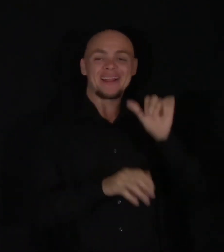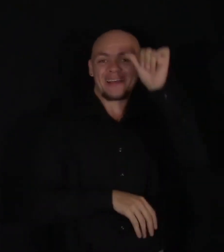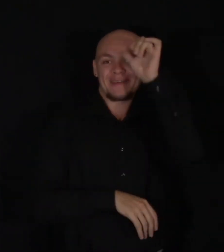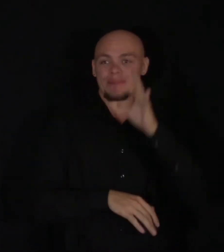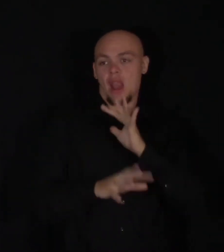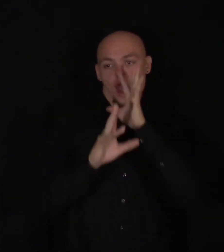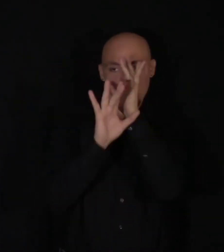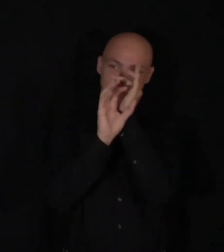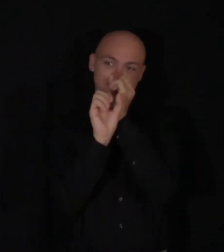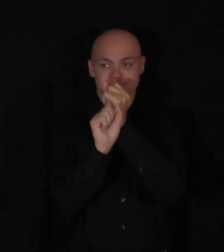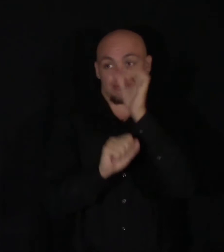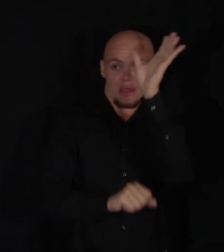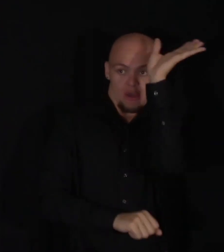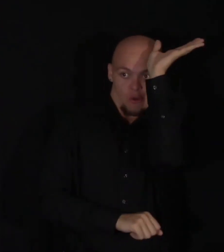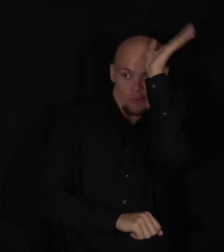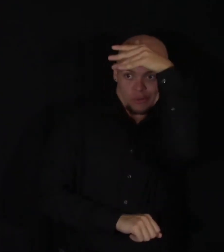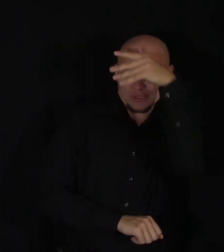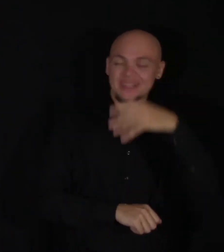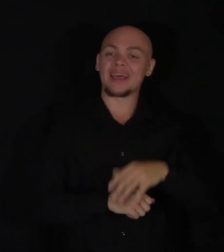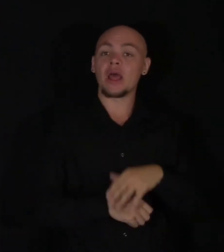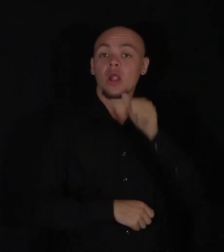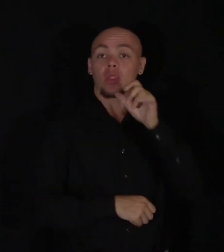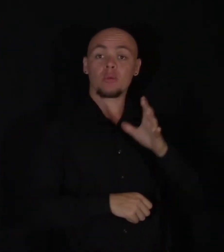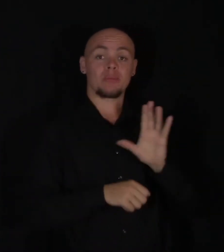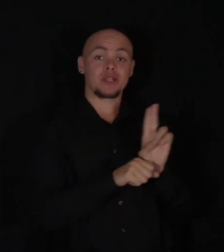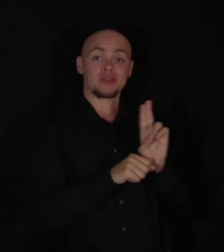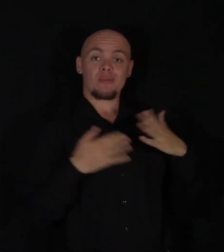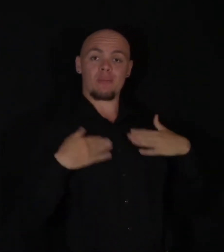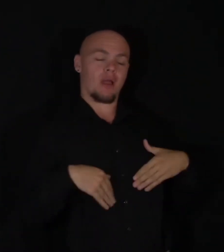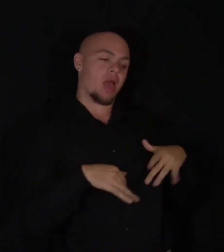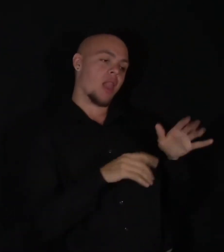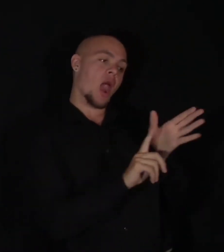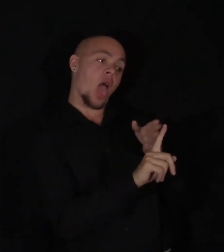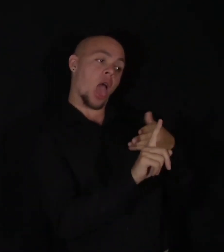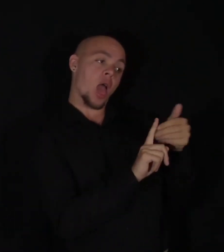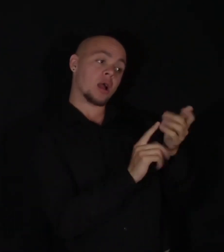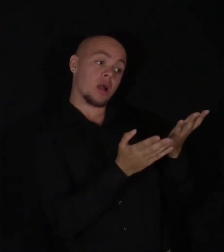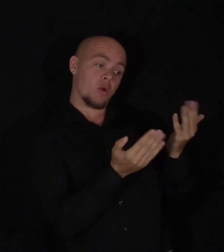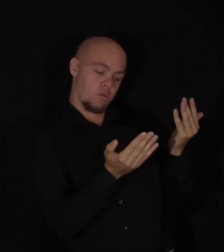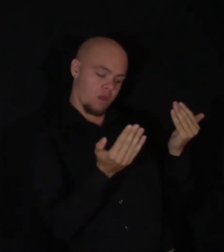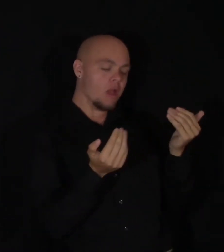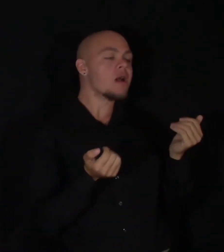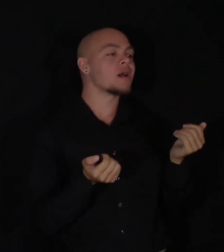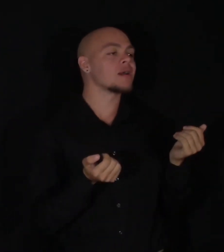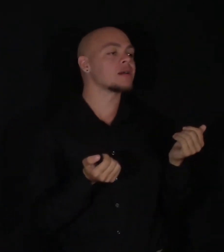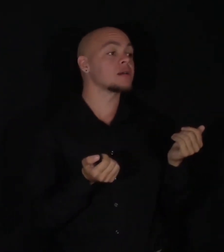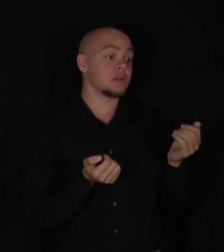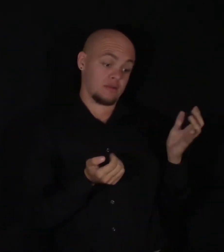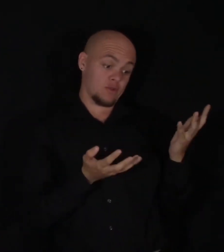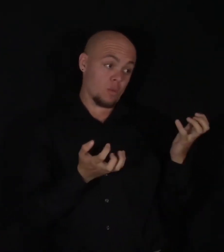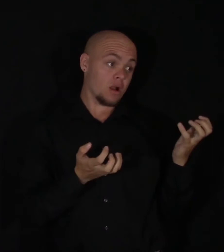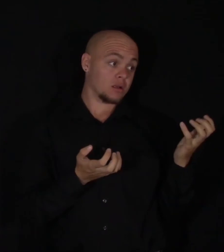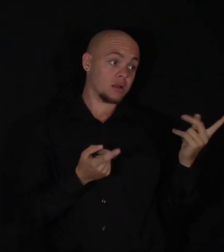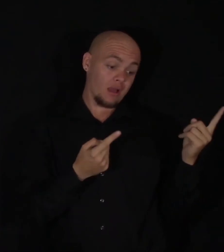rooster. The woman uses her body to seduce the man, to say, "Want it? Come and get it."